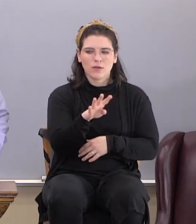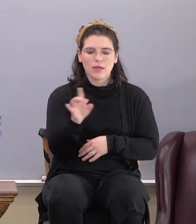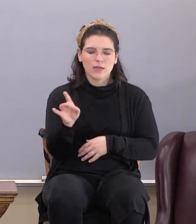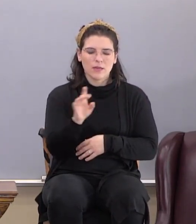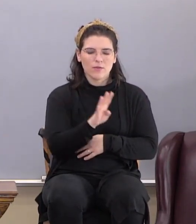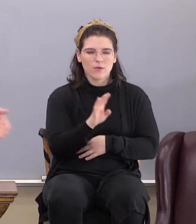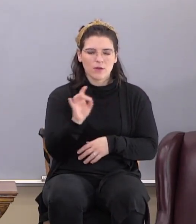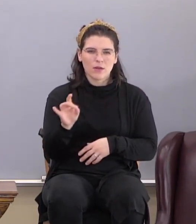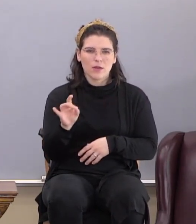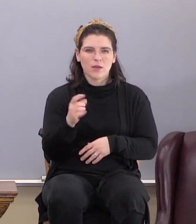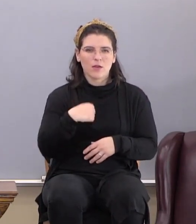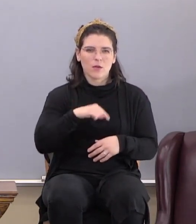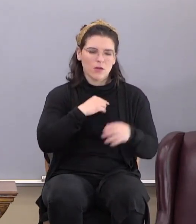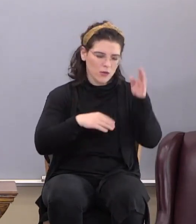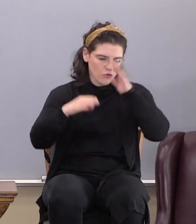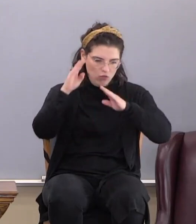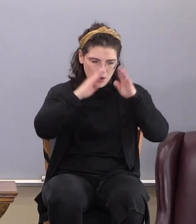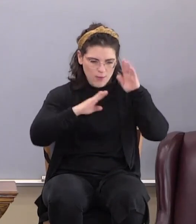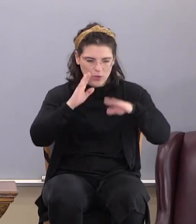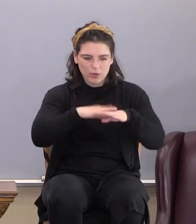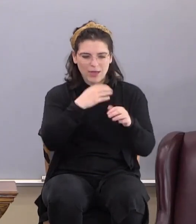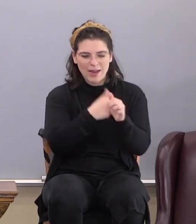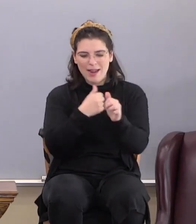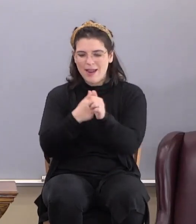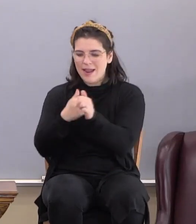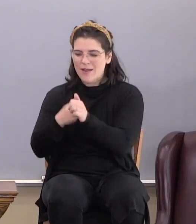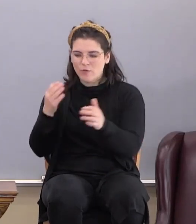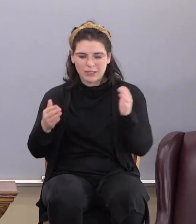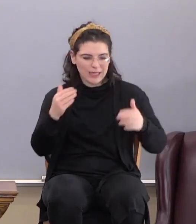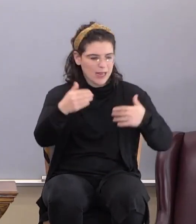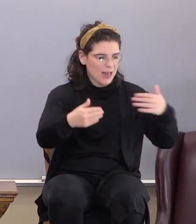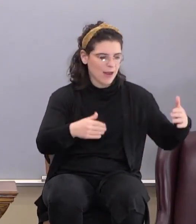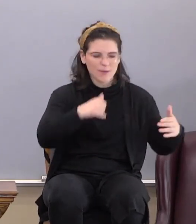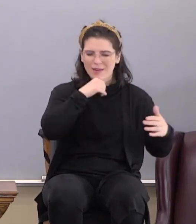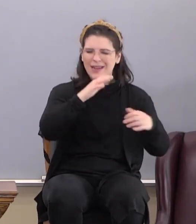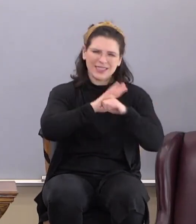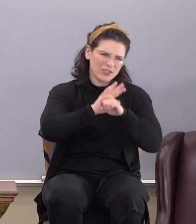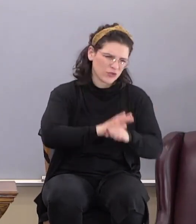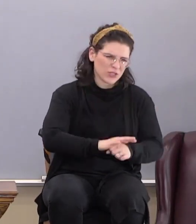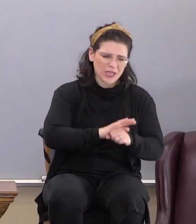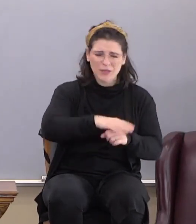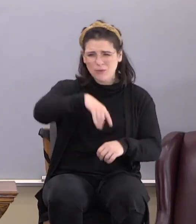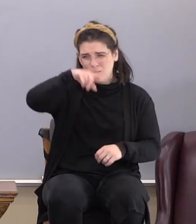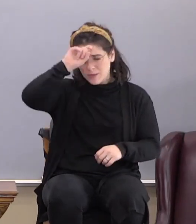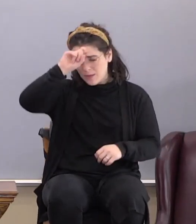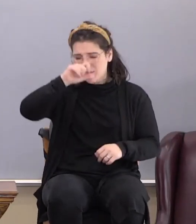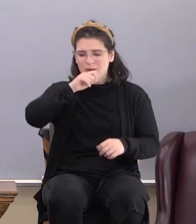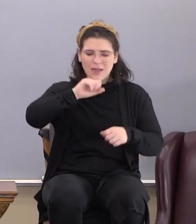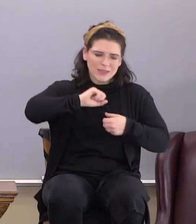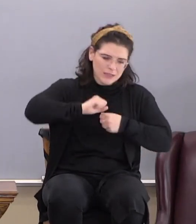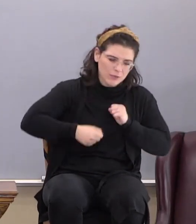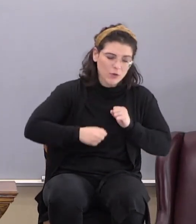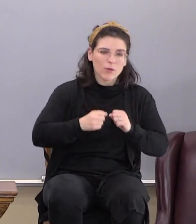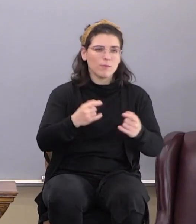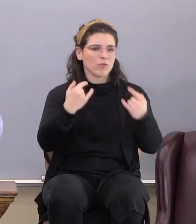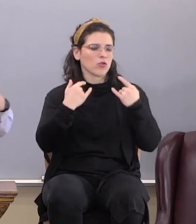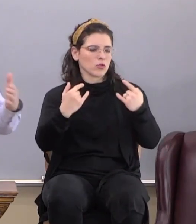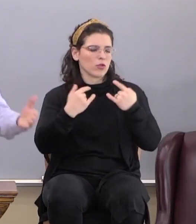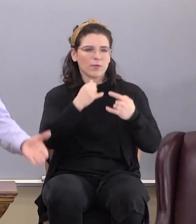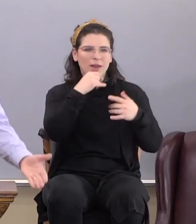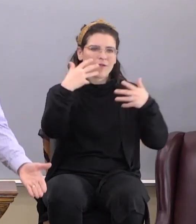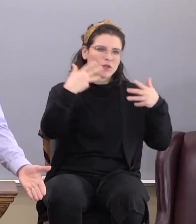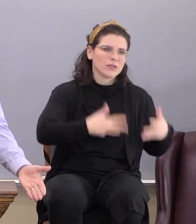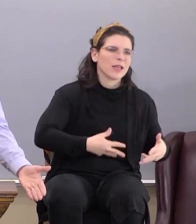chapter 4, verse 8. We are troubled on every side, yet not distressed. We are perplexed, but not in despair. Persecuted, but not forsaken.